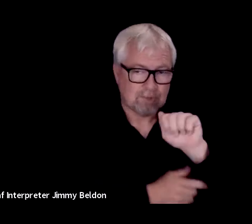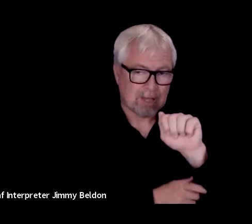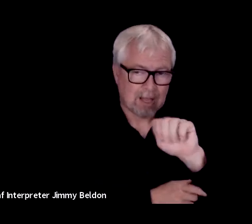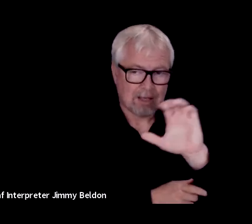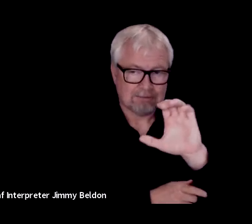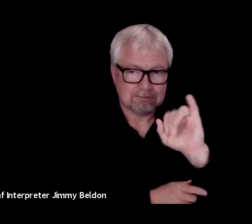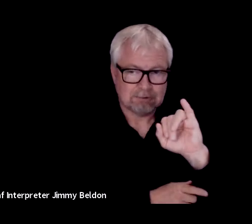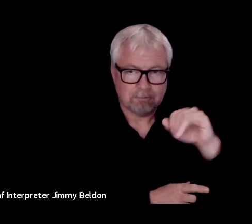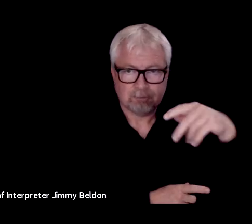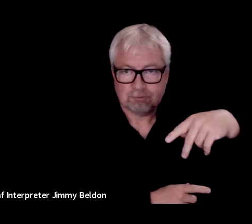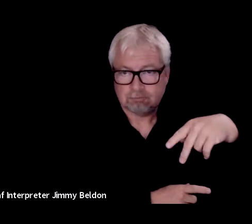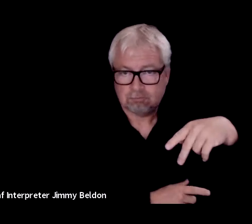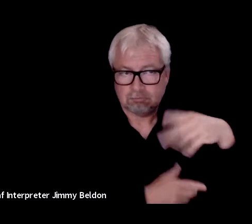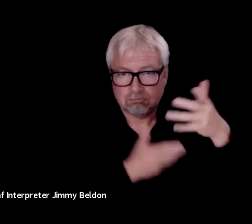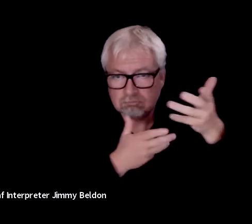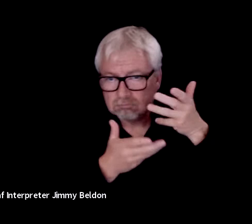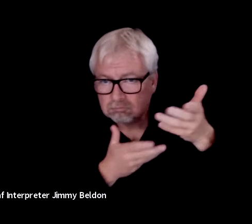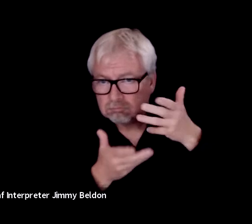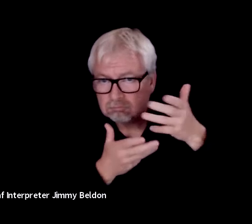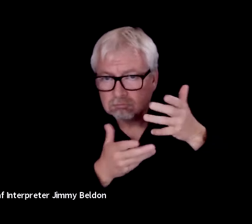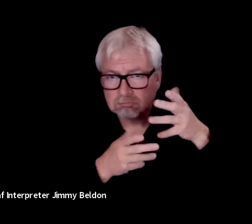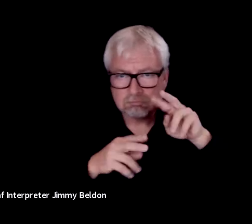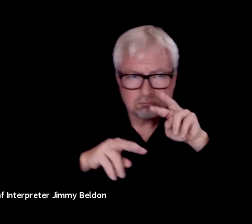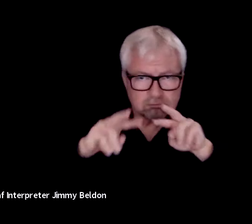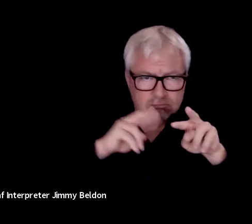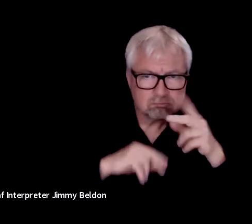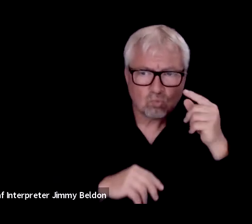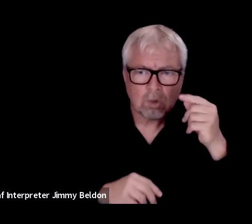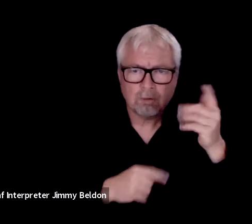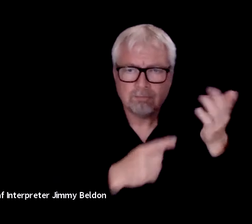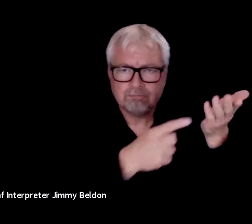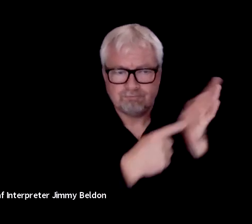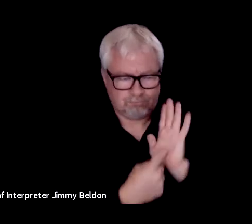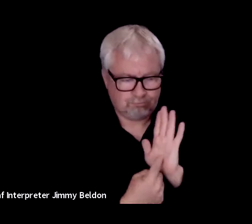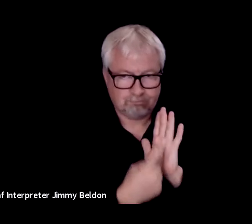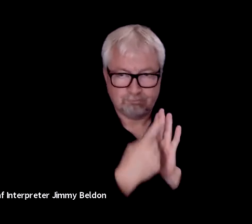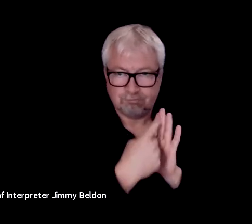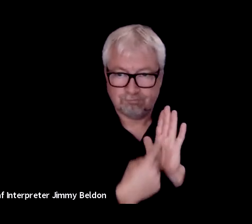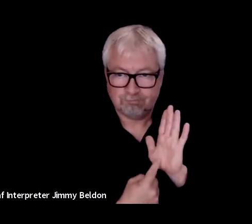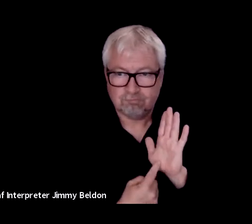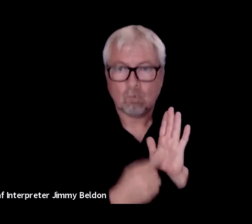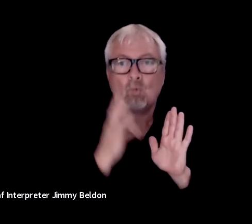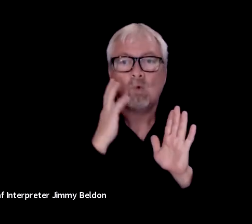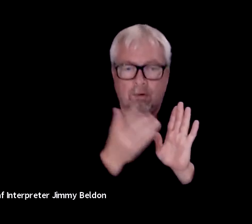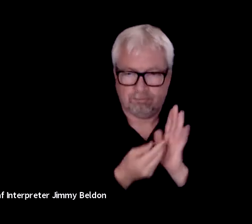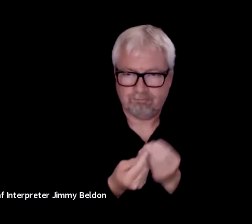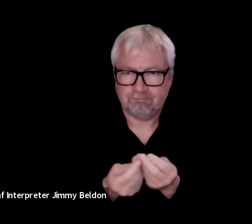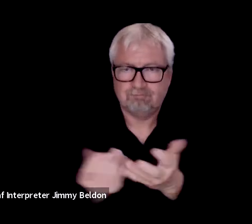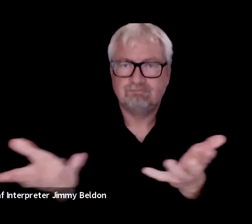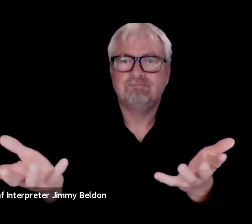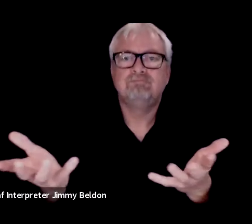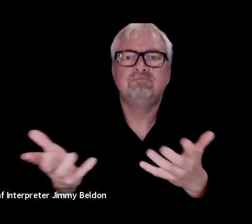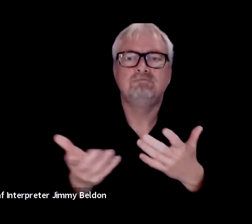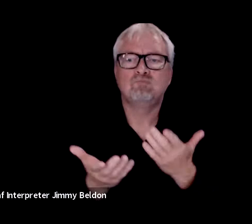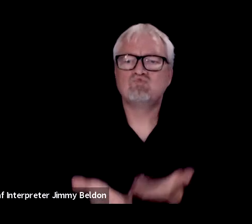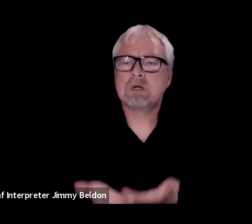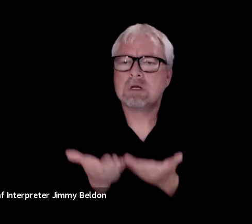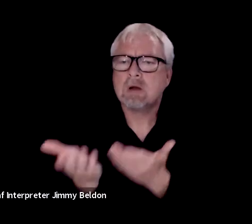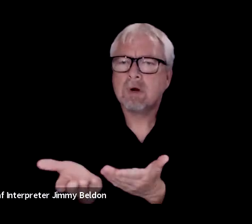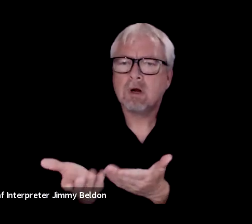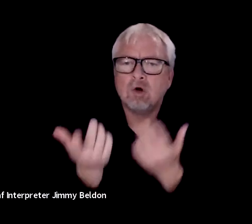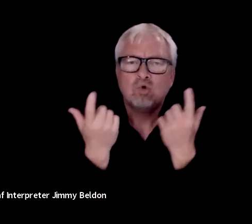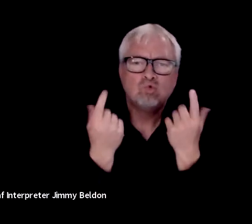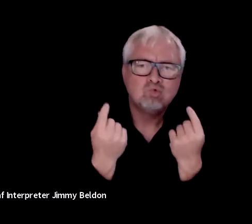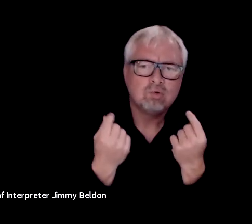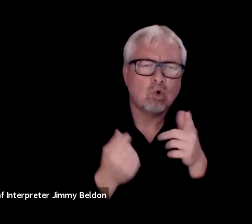and guidances that are specific to who needs boosters at what interval. And I don't foresee that we would be doing